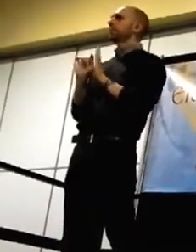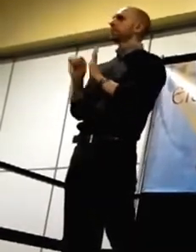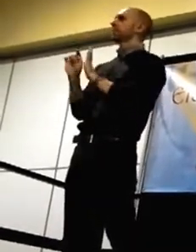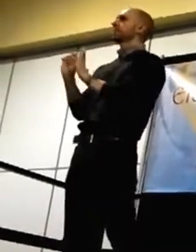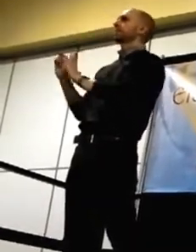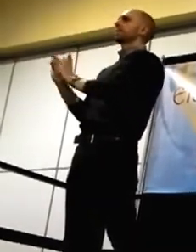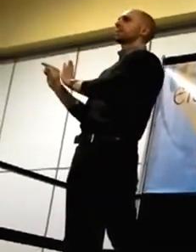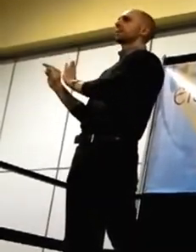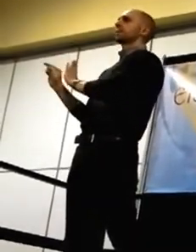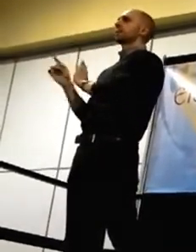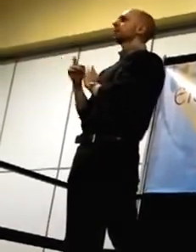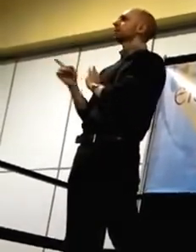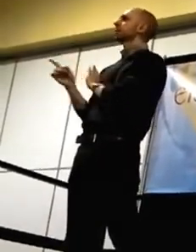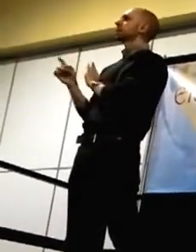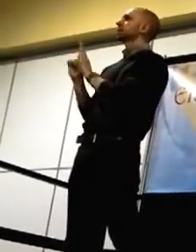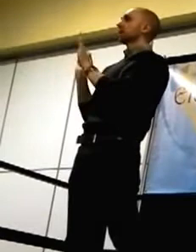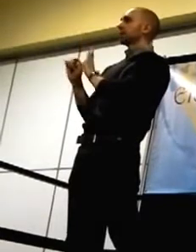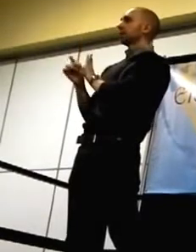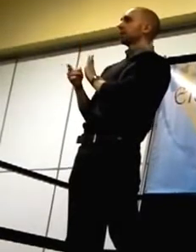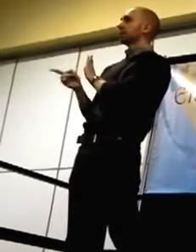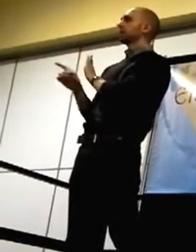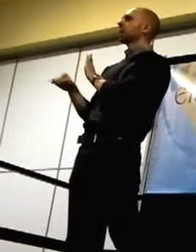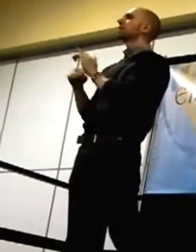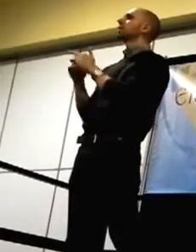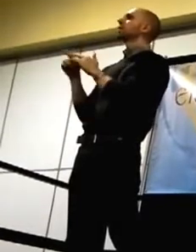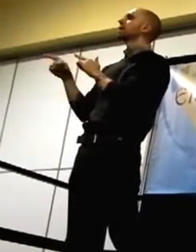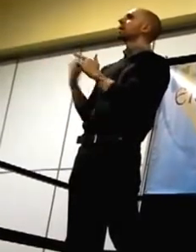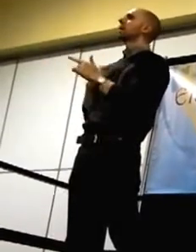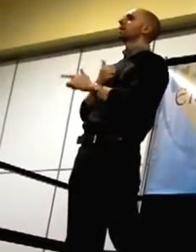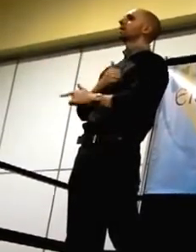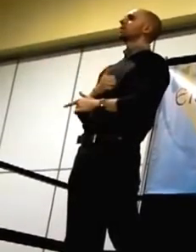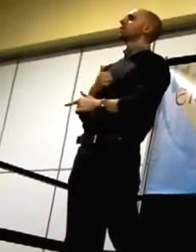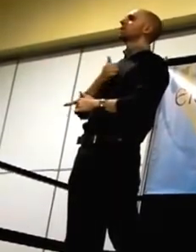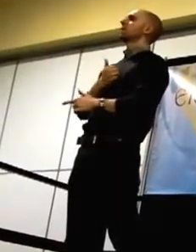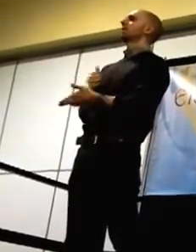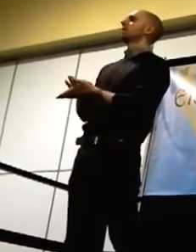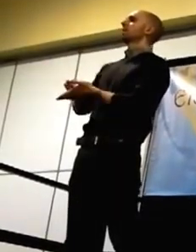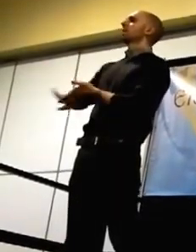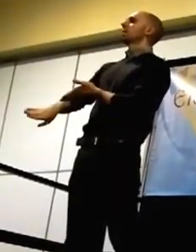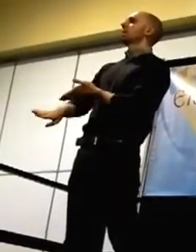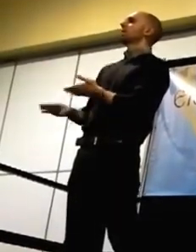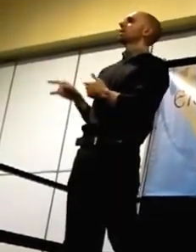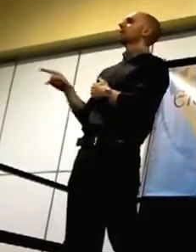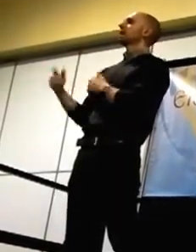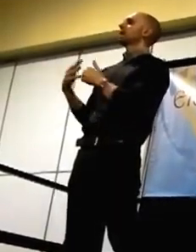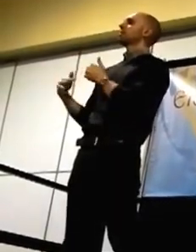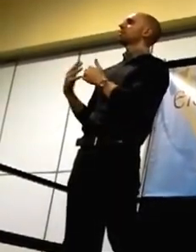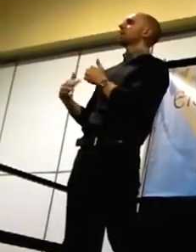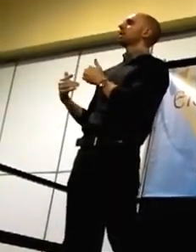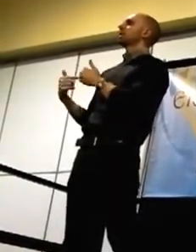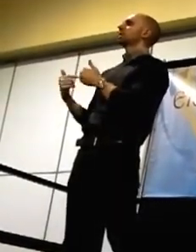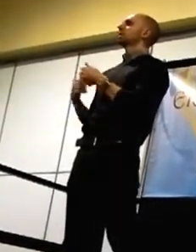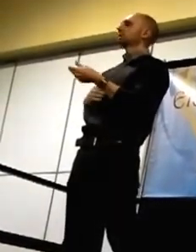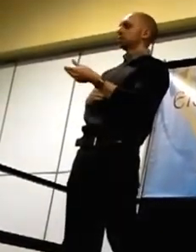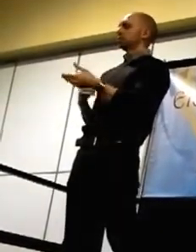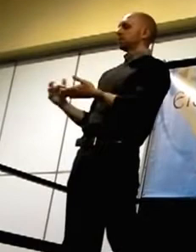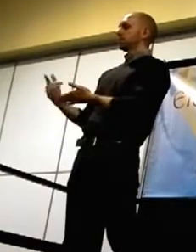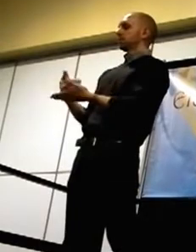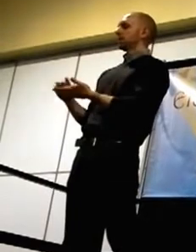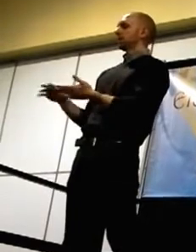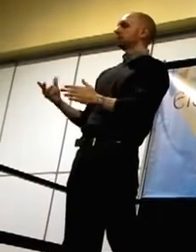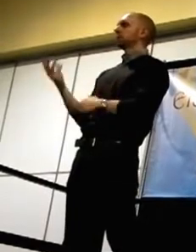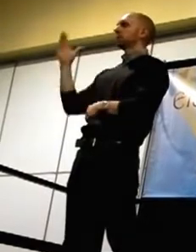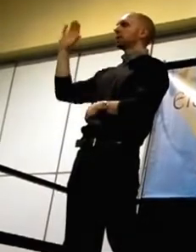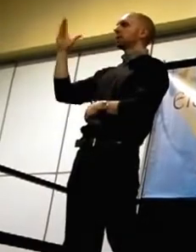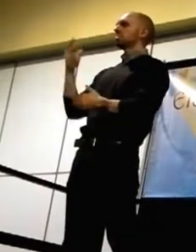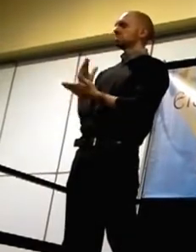will forgive and he will put under his feet is the blood of Ibn Rabi' ibn al-Harith, one of the people of